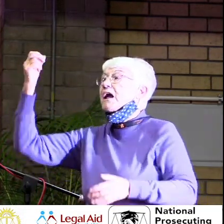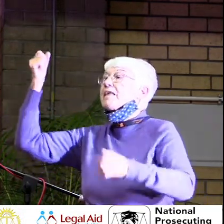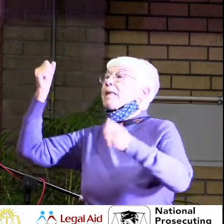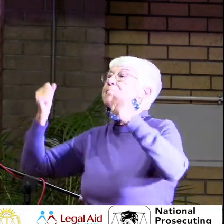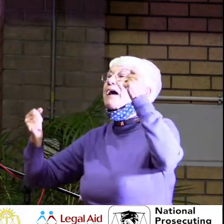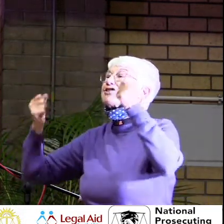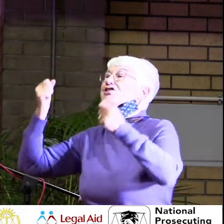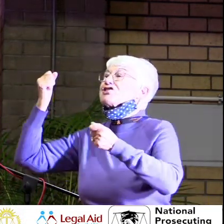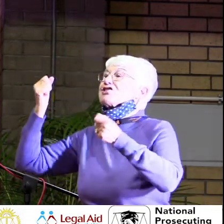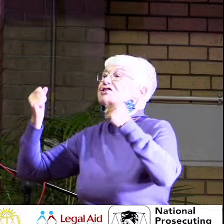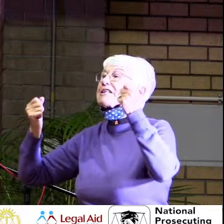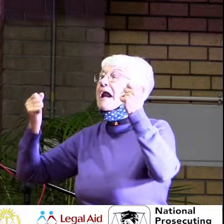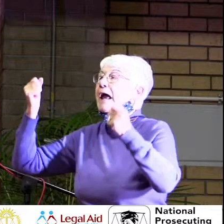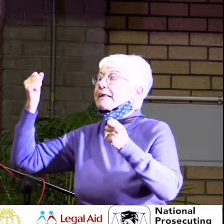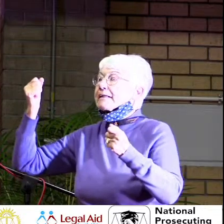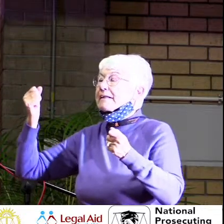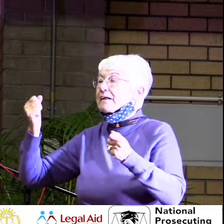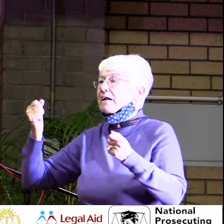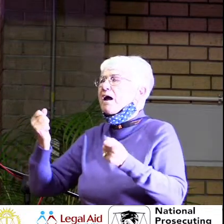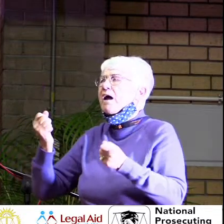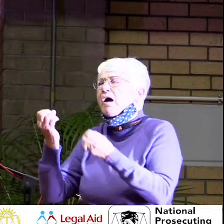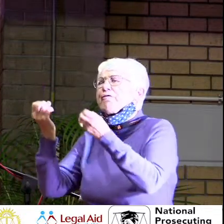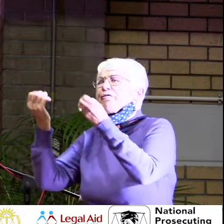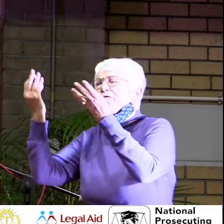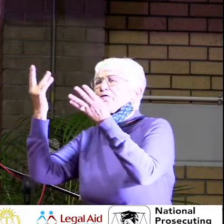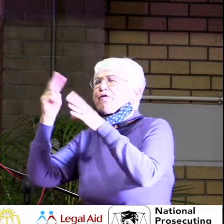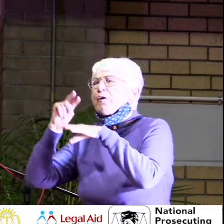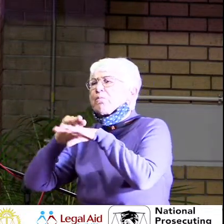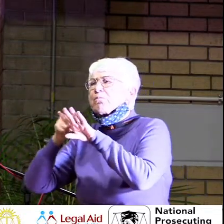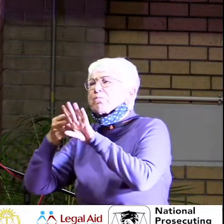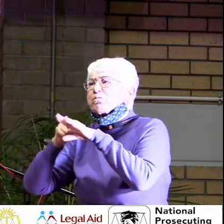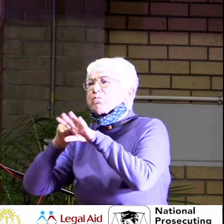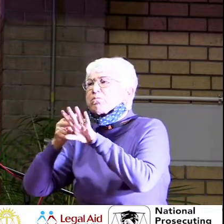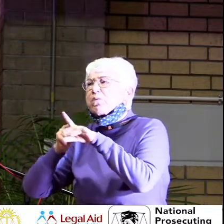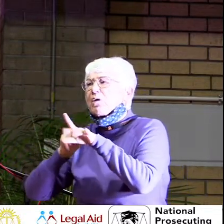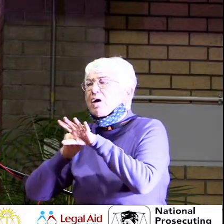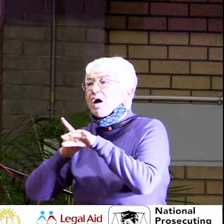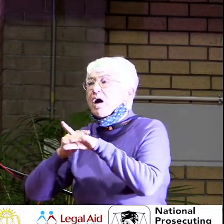Ons sukkel met genoeg howe.